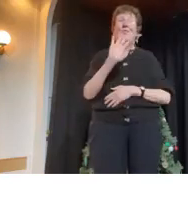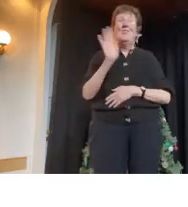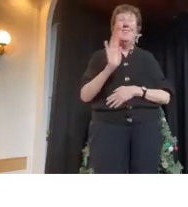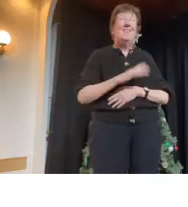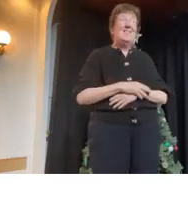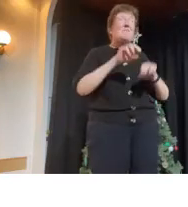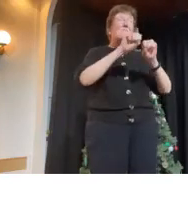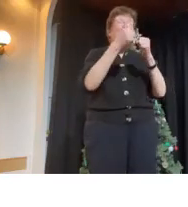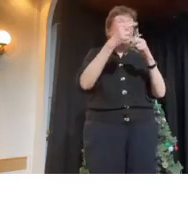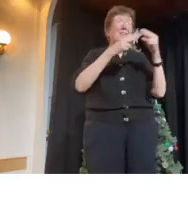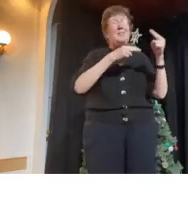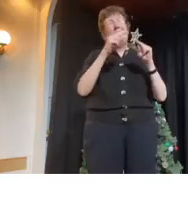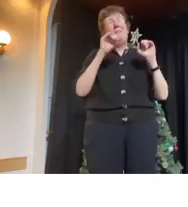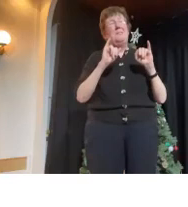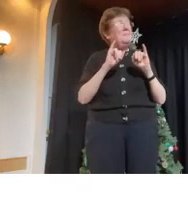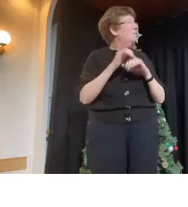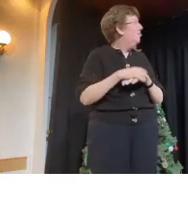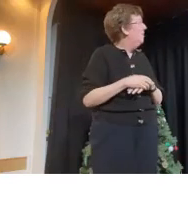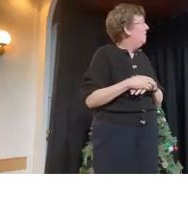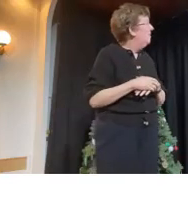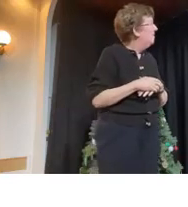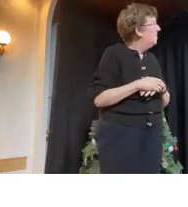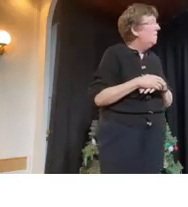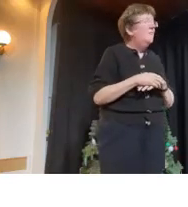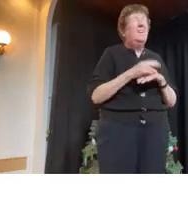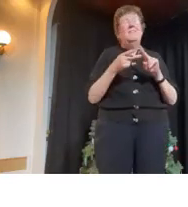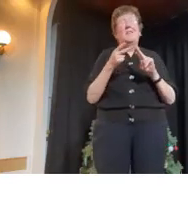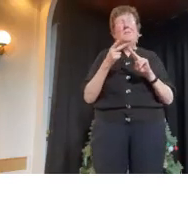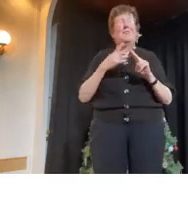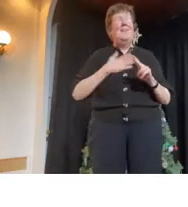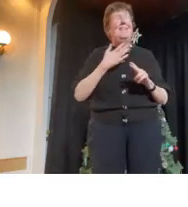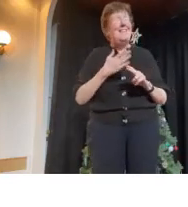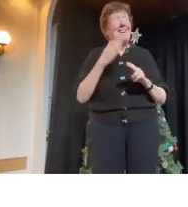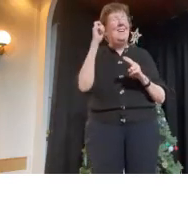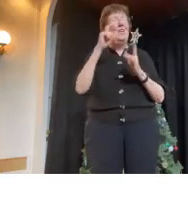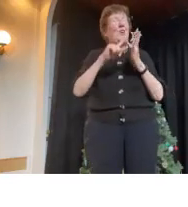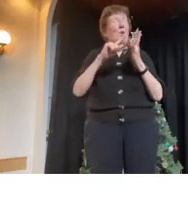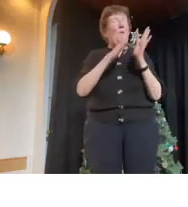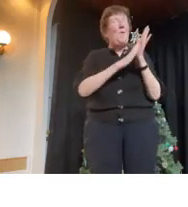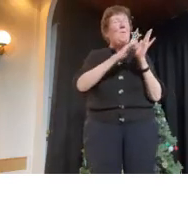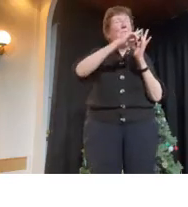a positive thing ever. So again, it's this negative connotation about an impairment.